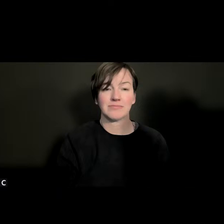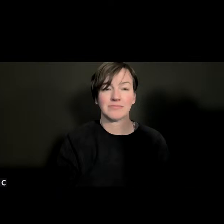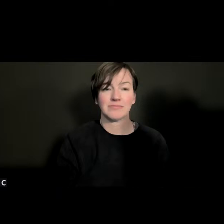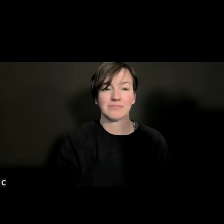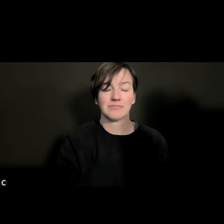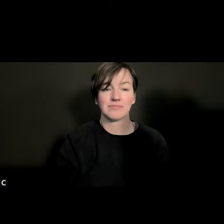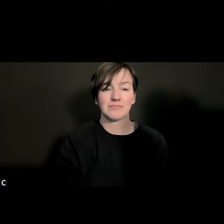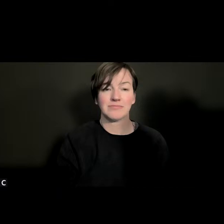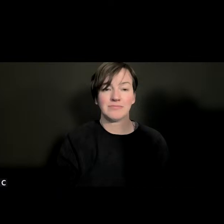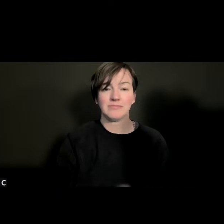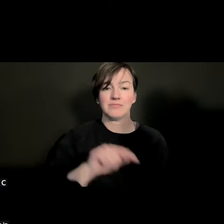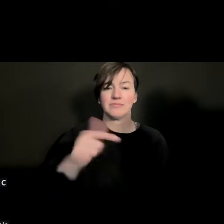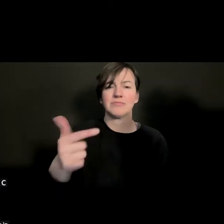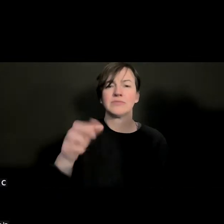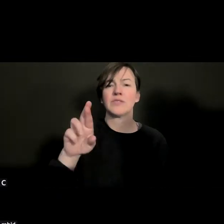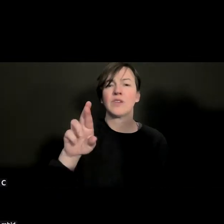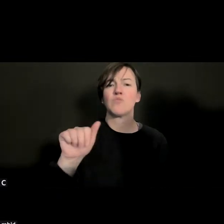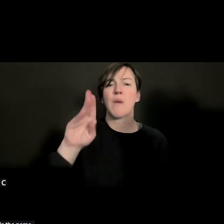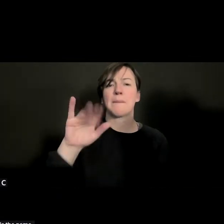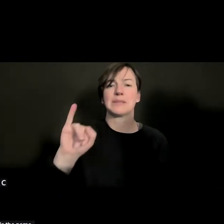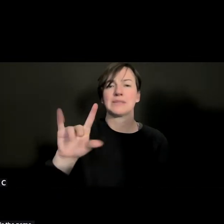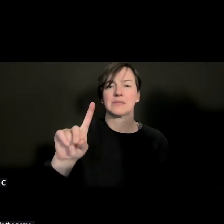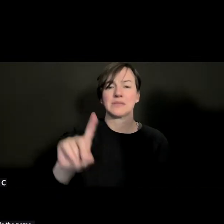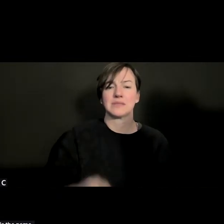Bringing in Ravid is the name.